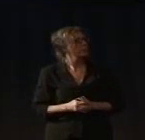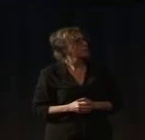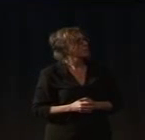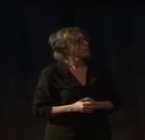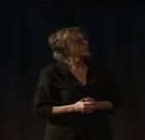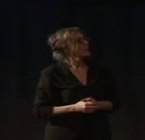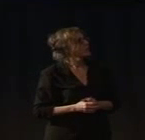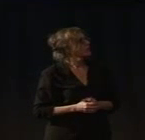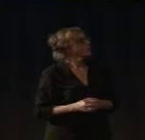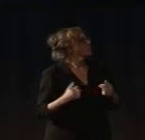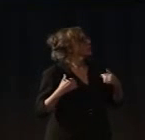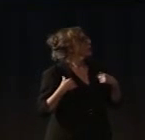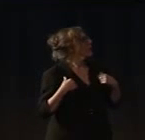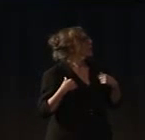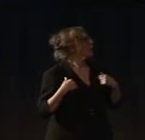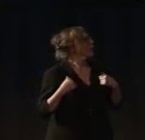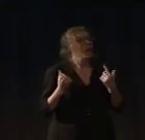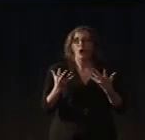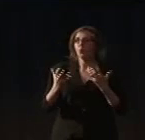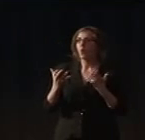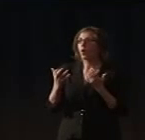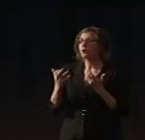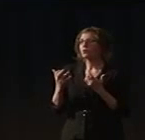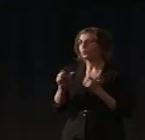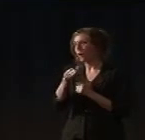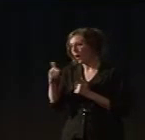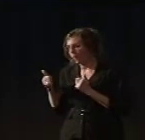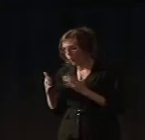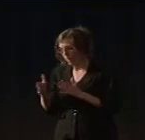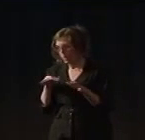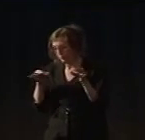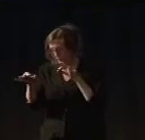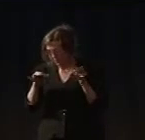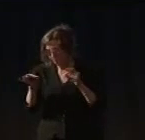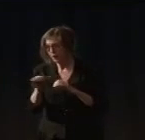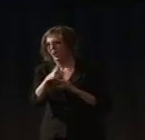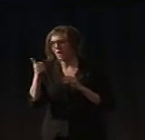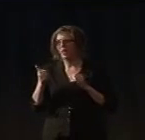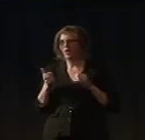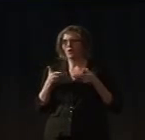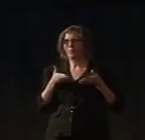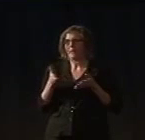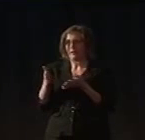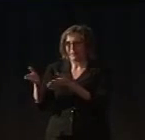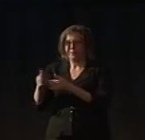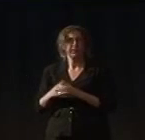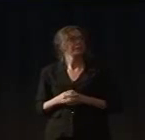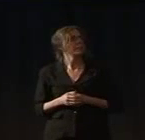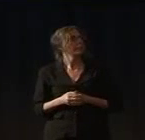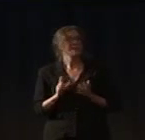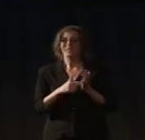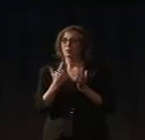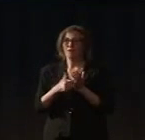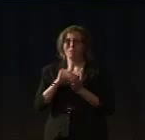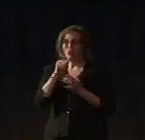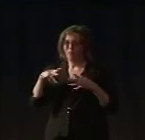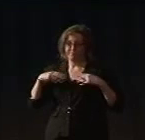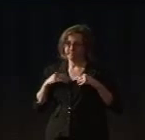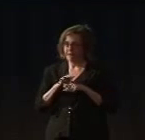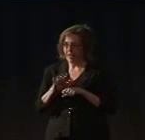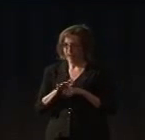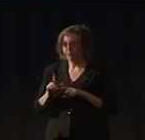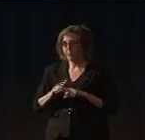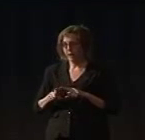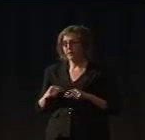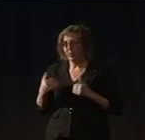to spend some time on is another medium, which is not always taken seriously enough, except, of course, in France and Belgium,